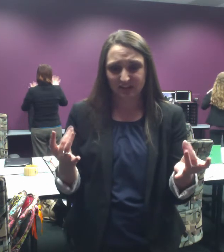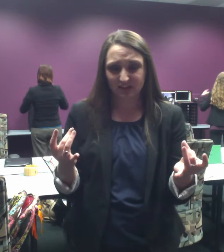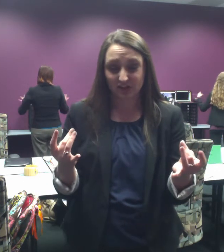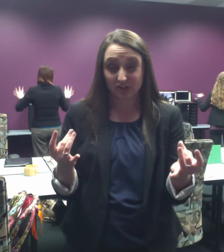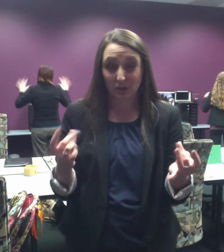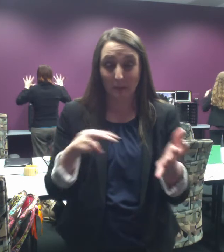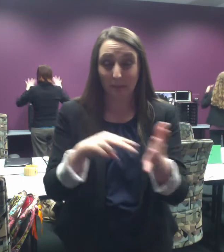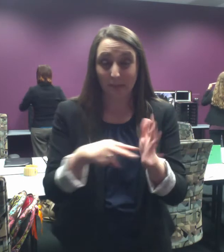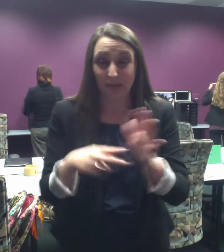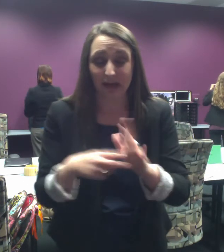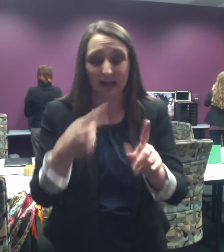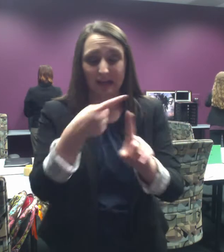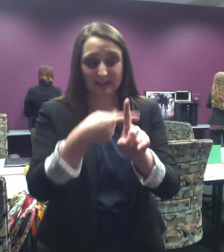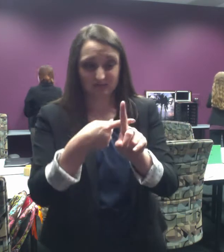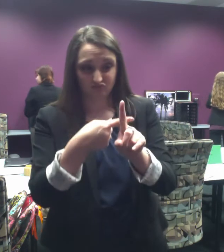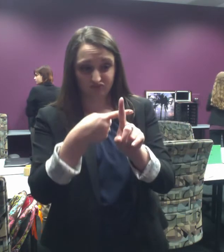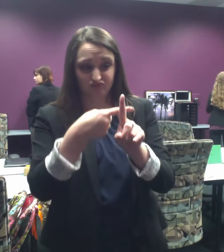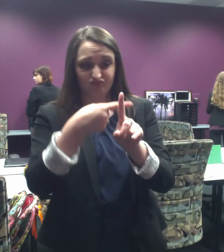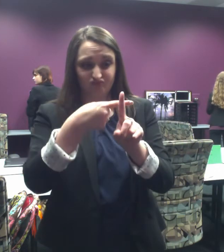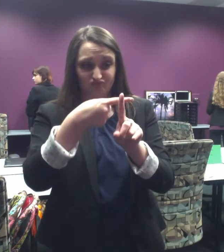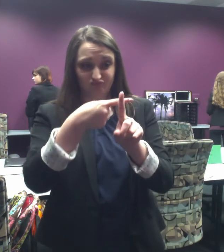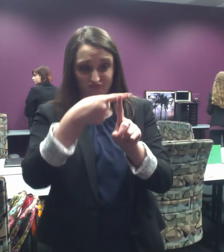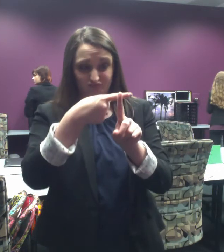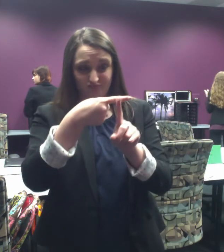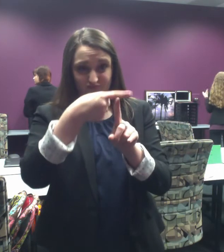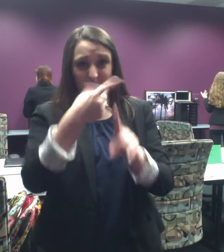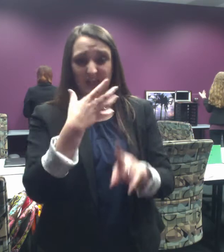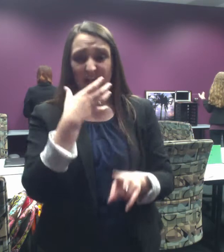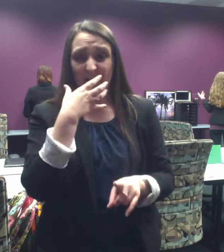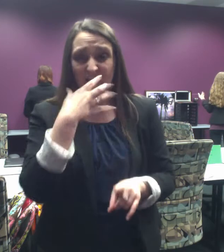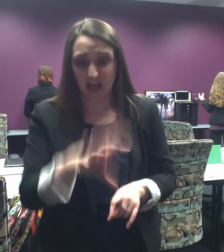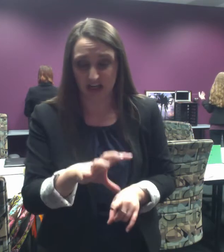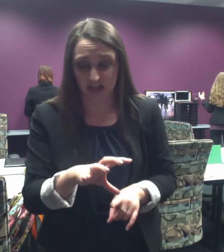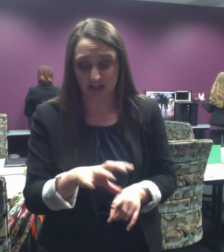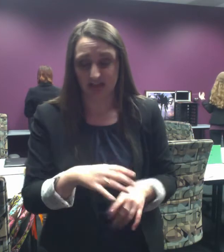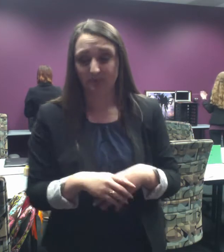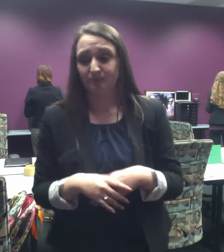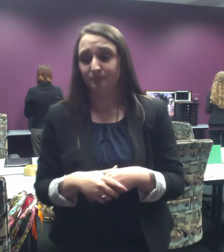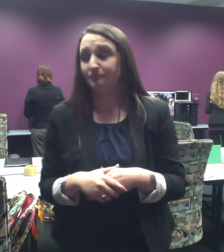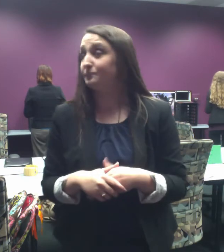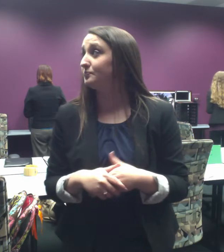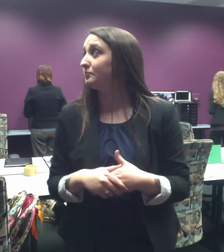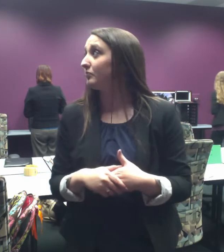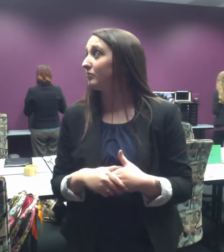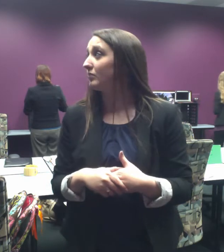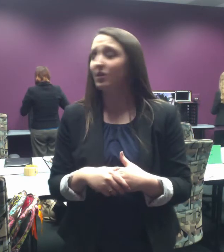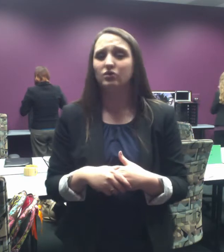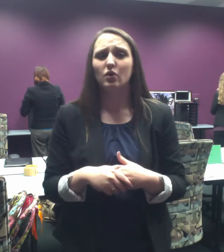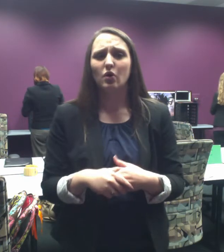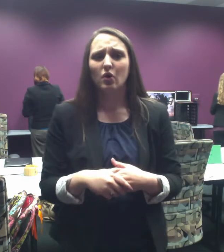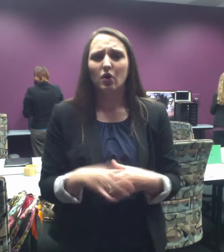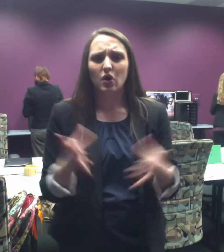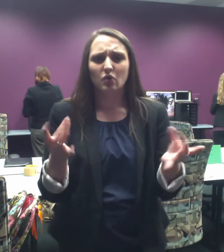What's one characteristic about humidity? What's humidity usually do? Flattens your hair.